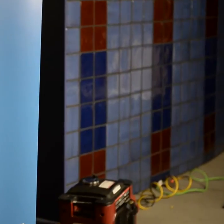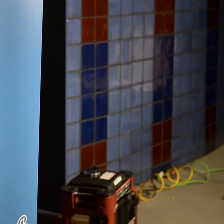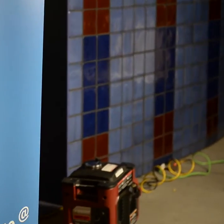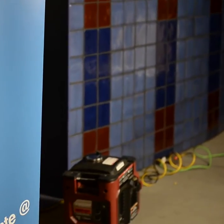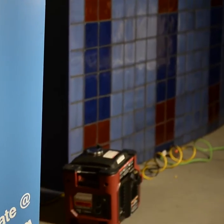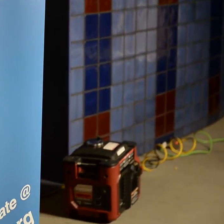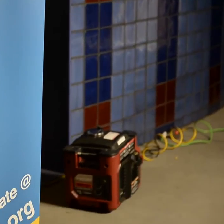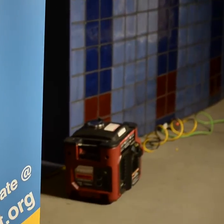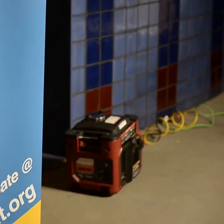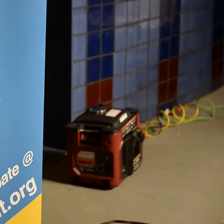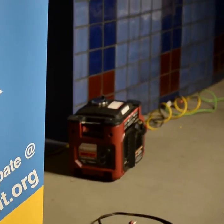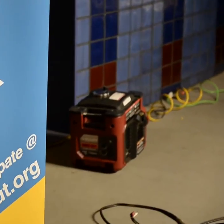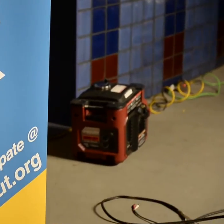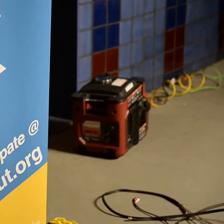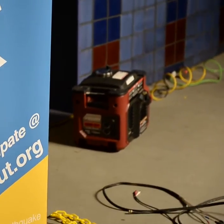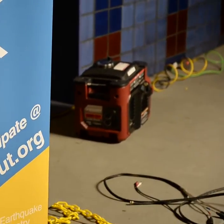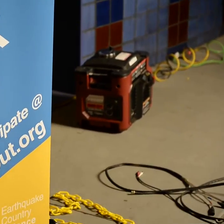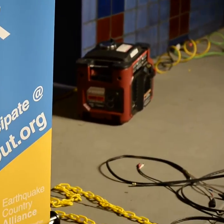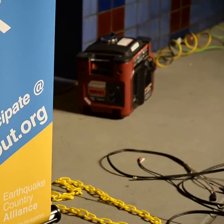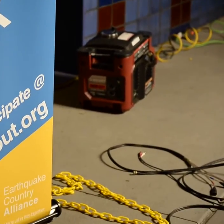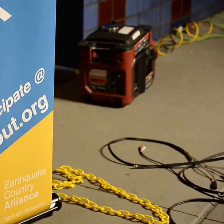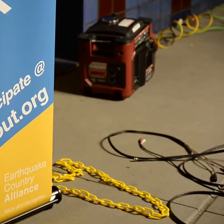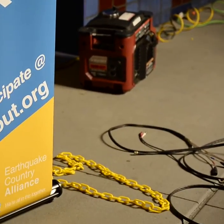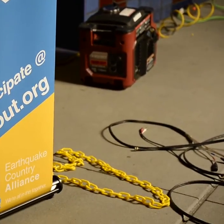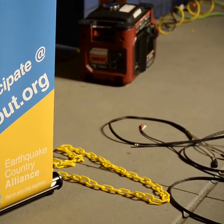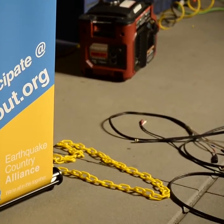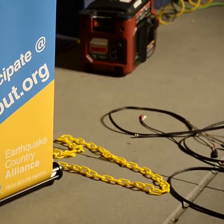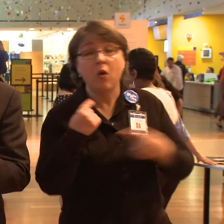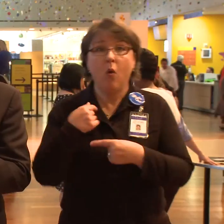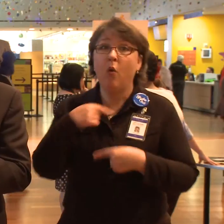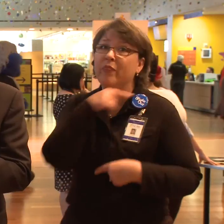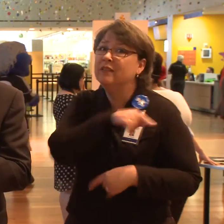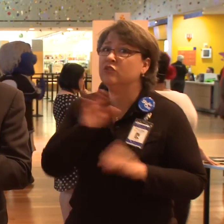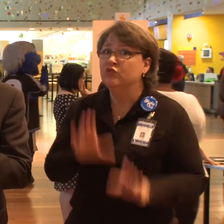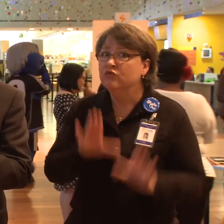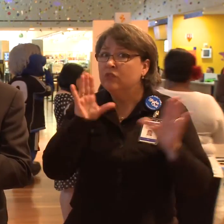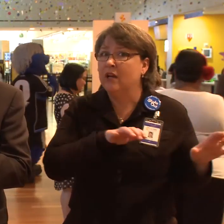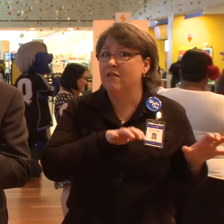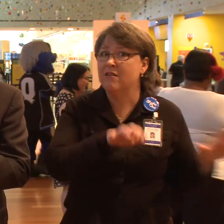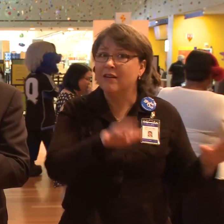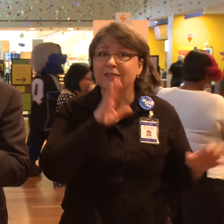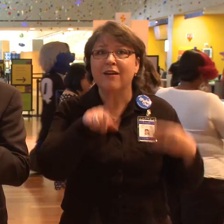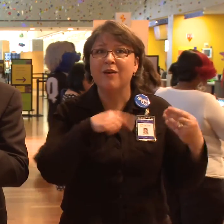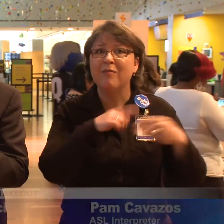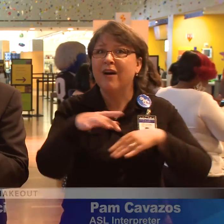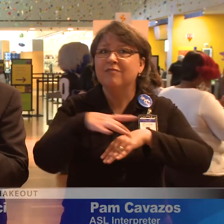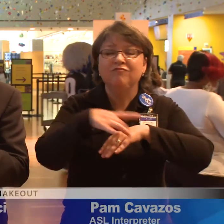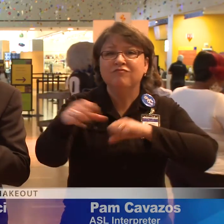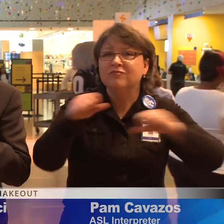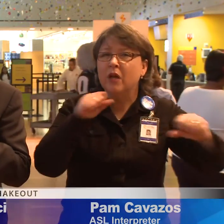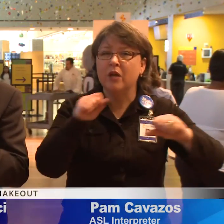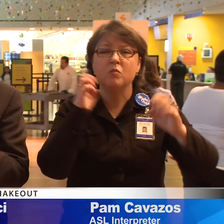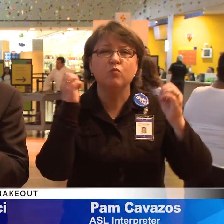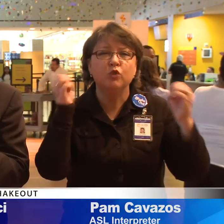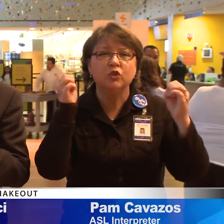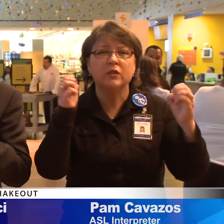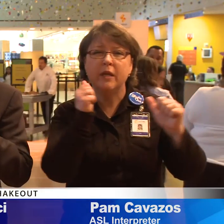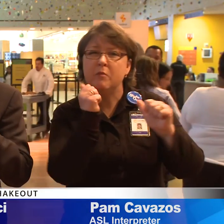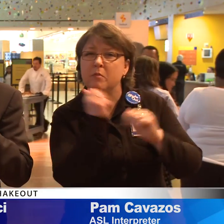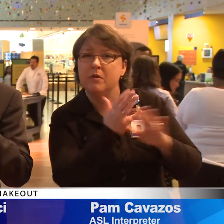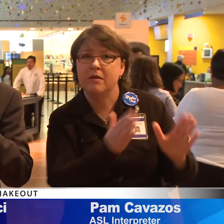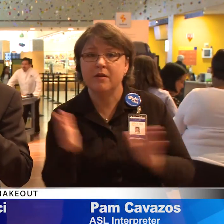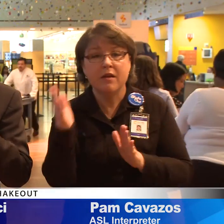do when an earthquake happens. This is a great audience to be able to talk about emergency preparedness. They're young, they're